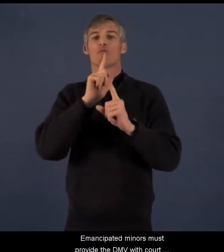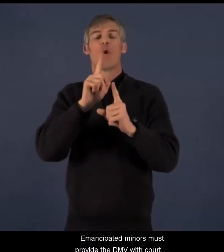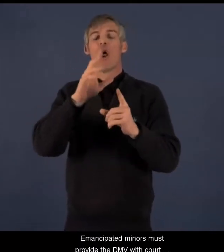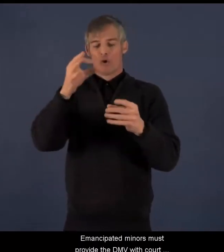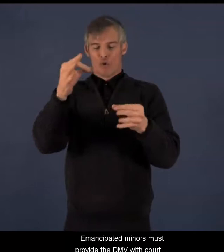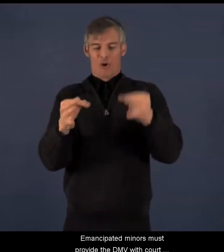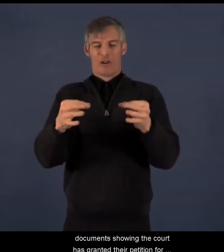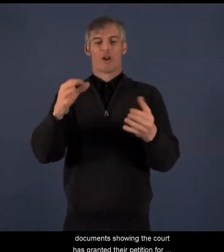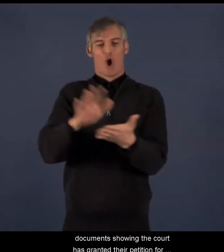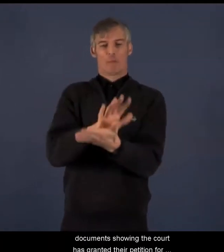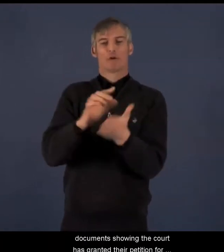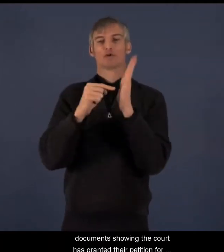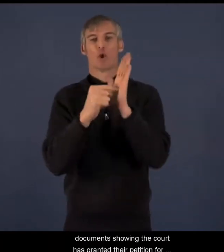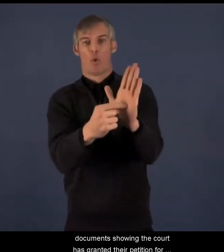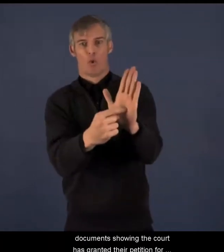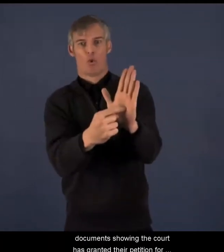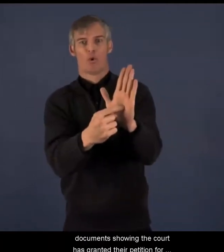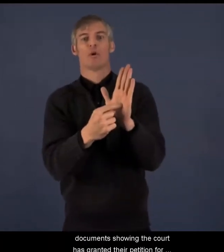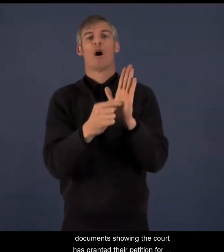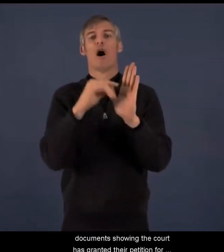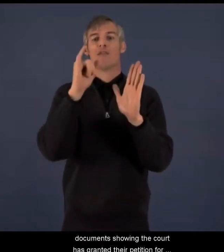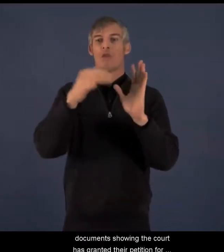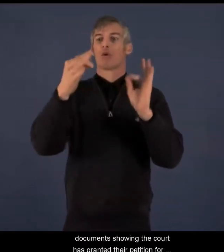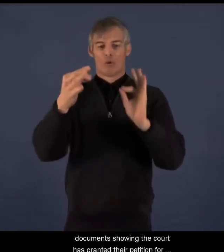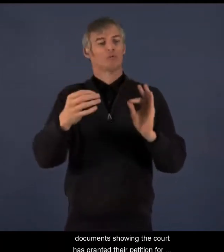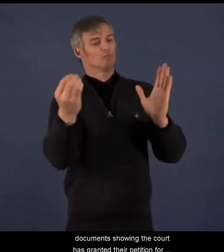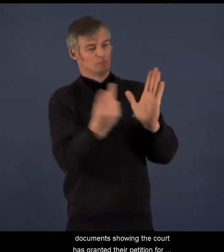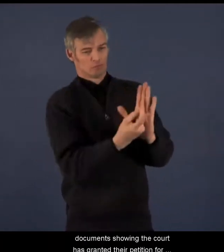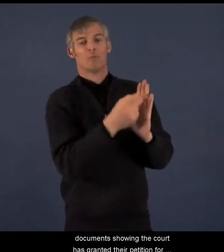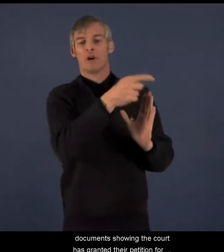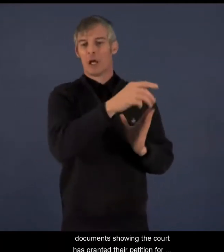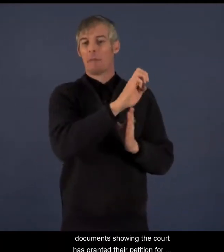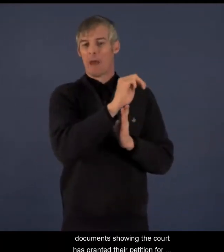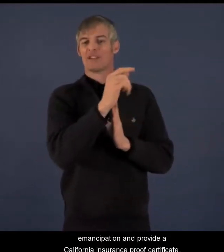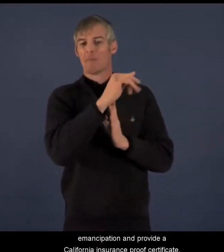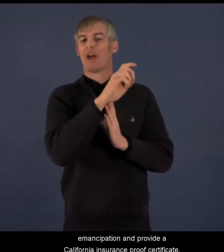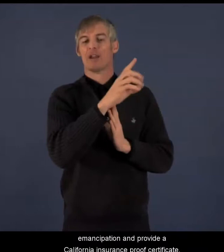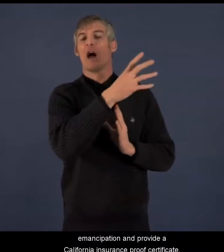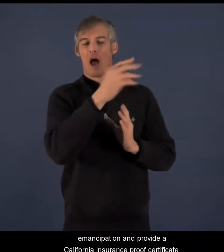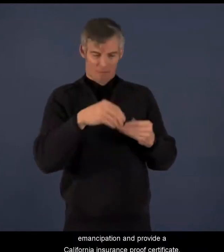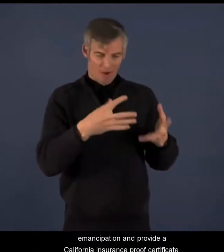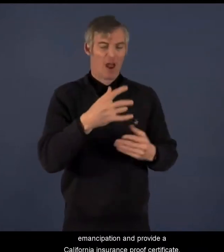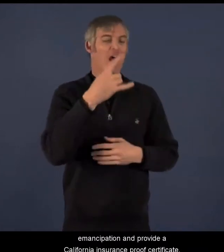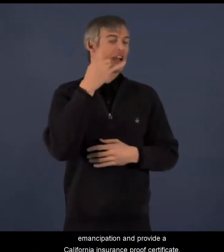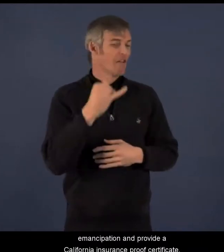the DMV with court documents showing the court has granted their petition for emancipation and provide